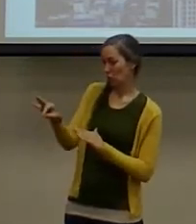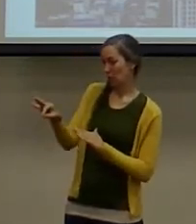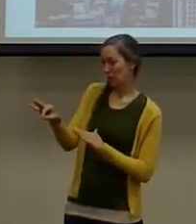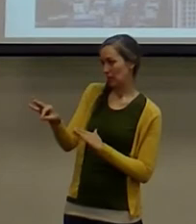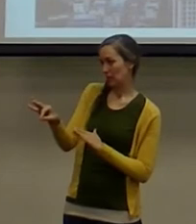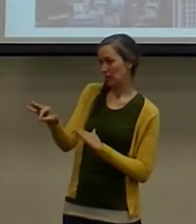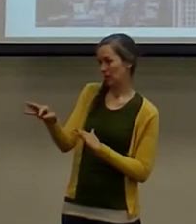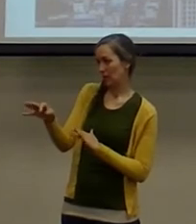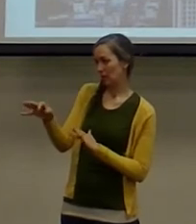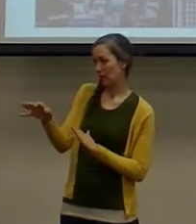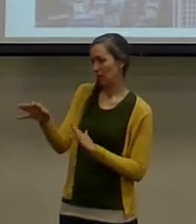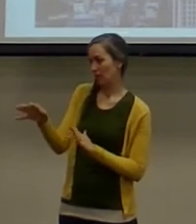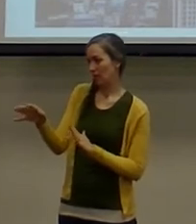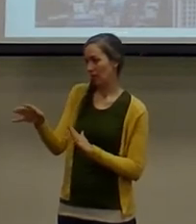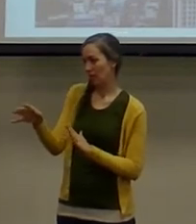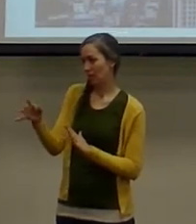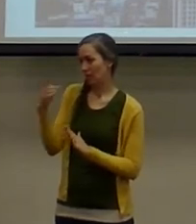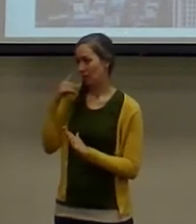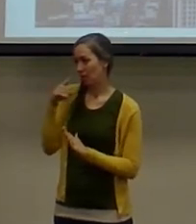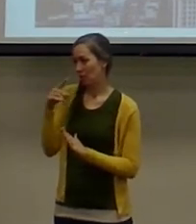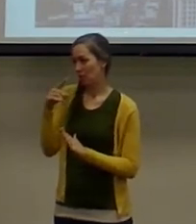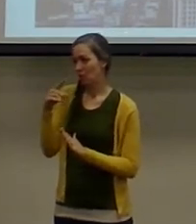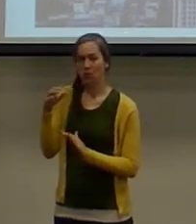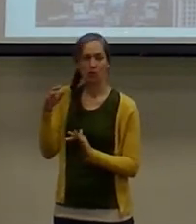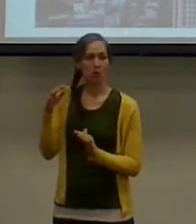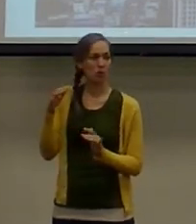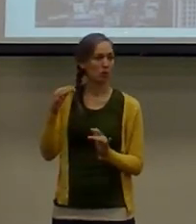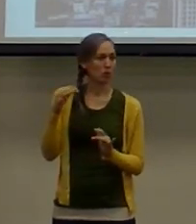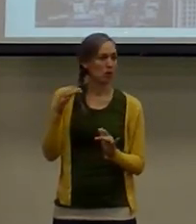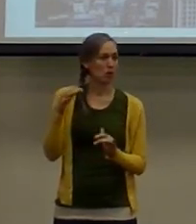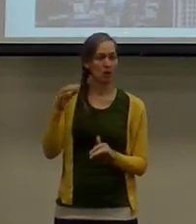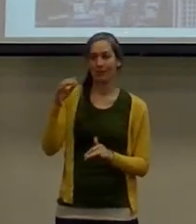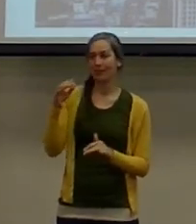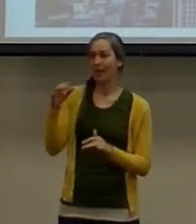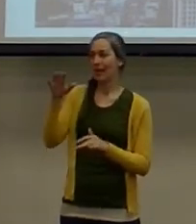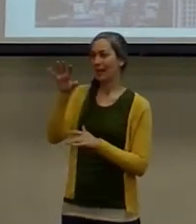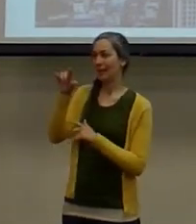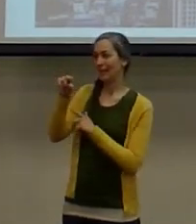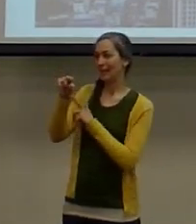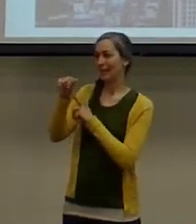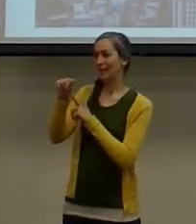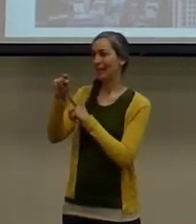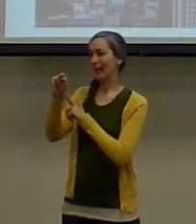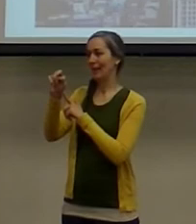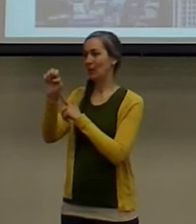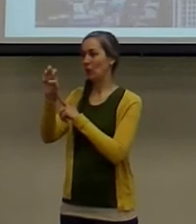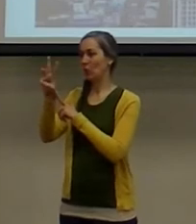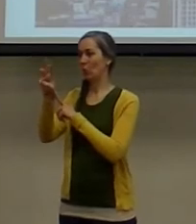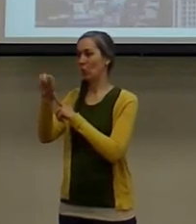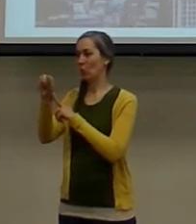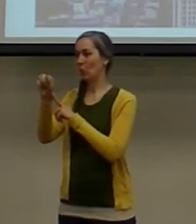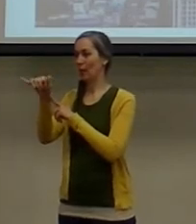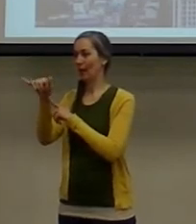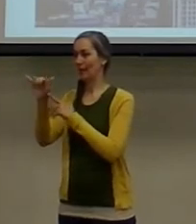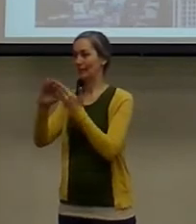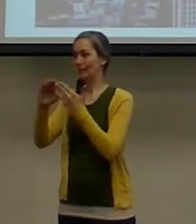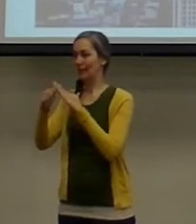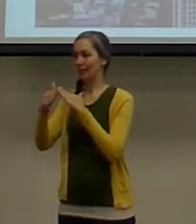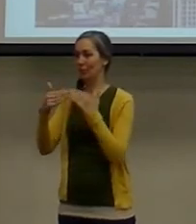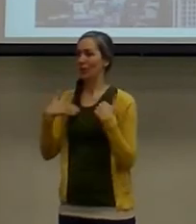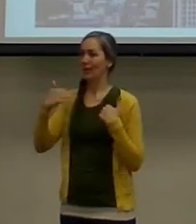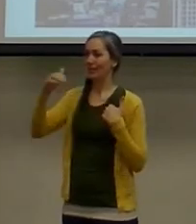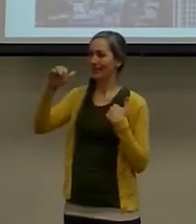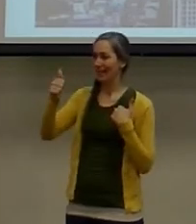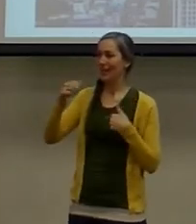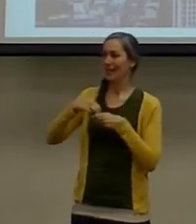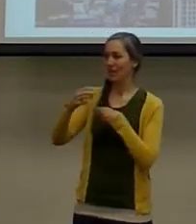anybody remember that, the name of the project? Gateway cities, 10 of them in the world. He chose Bangkok.